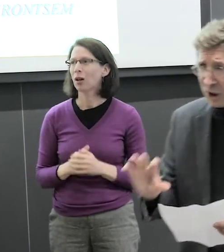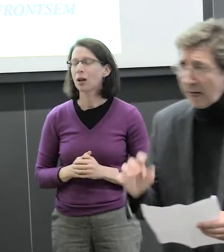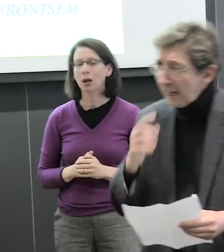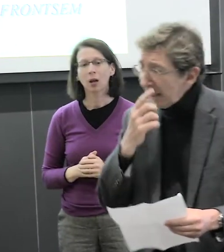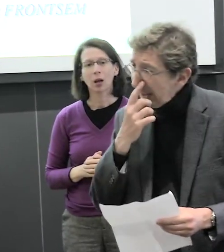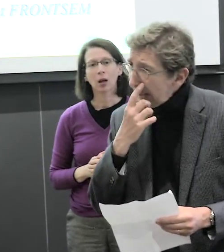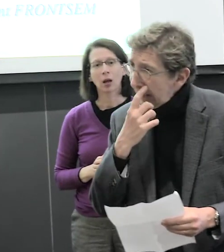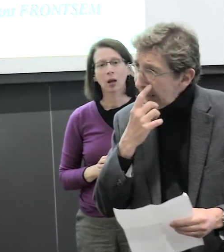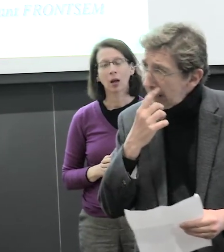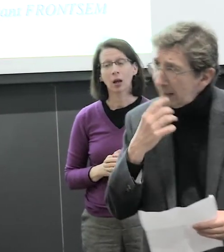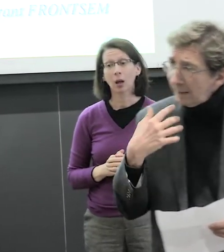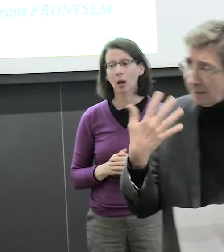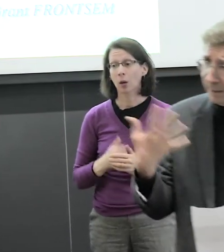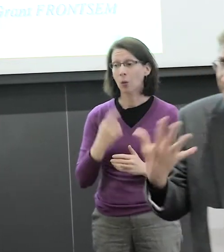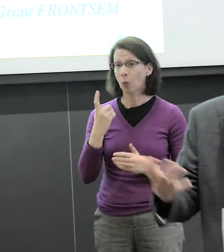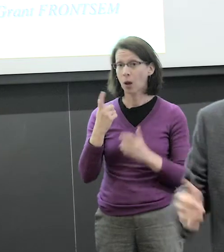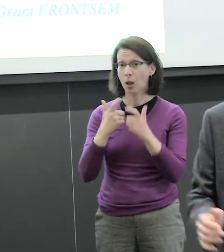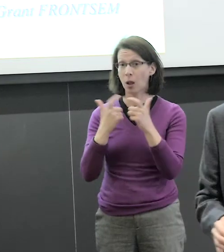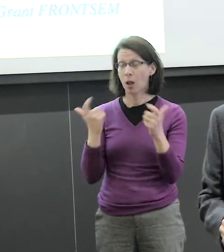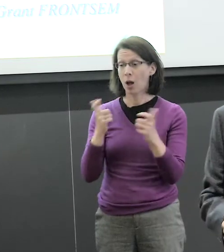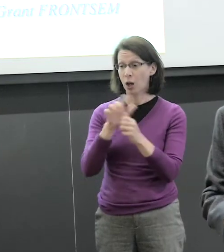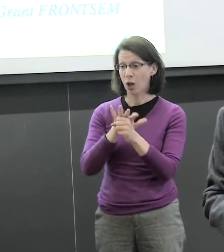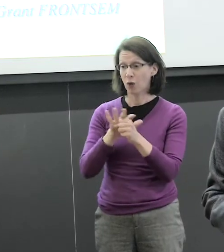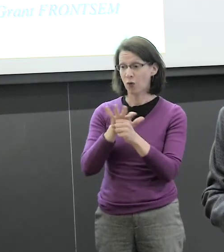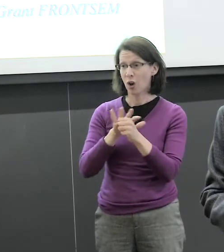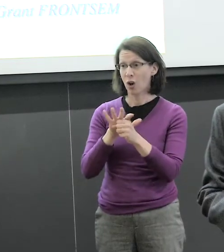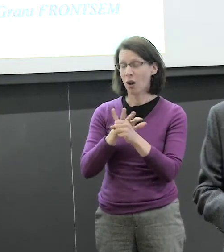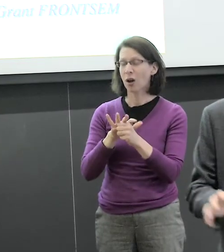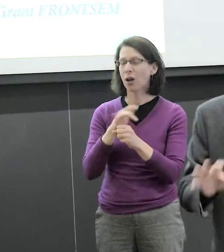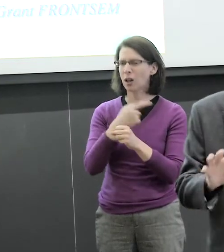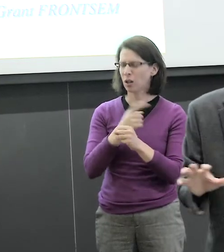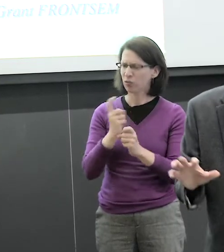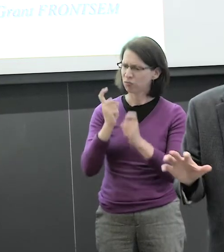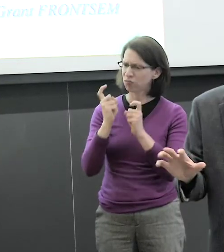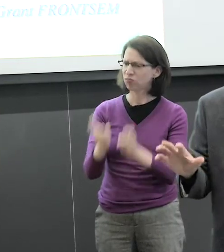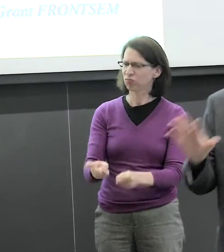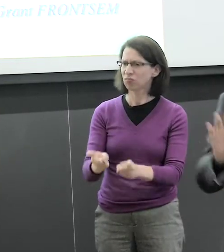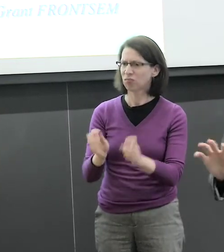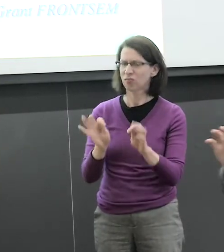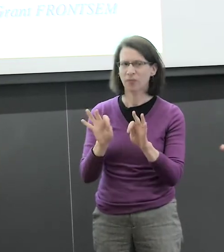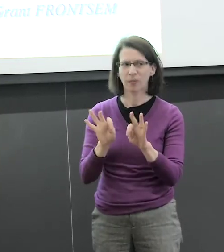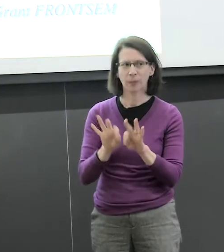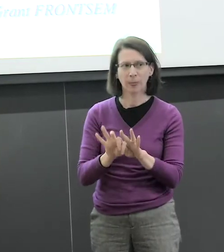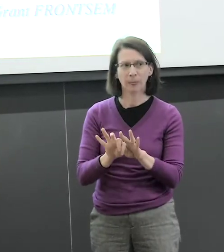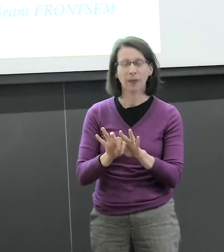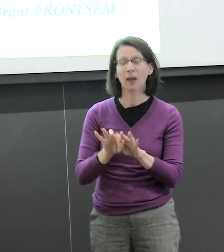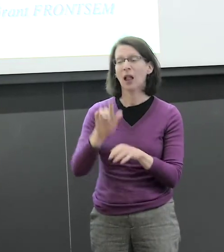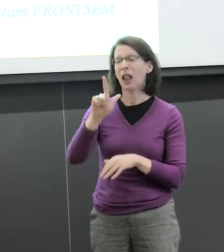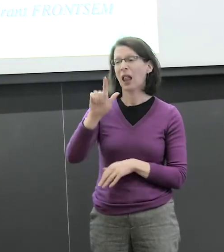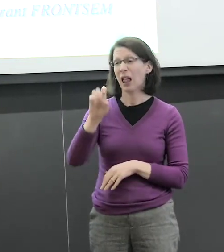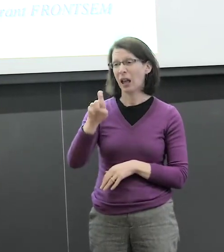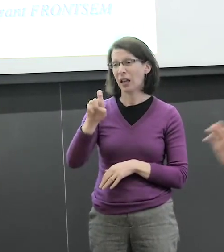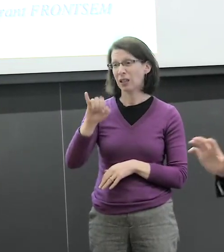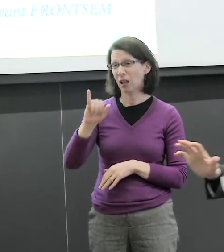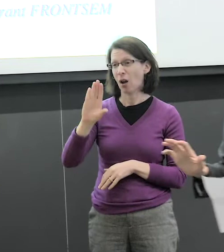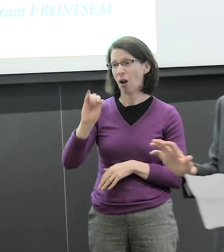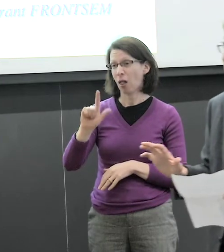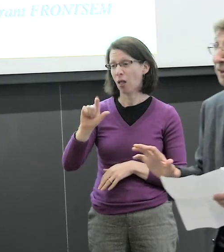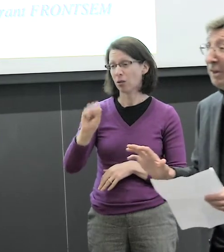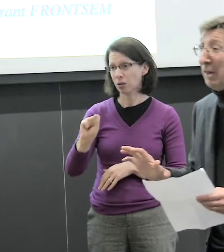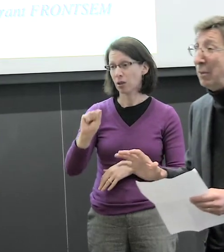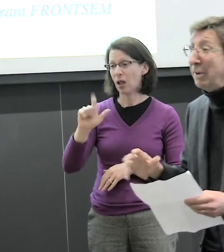A large area that he made important contributions to is the area of indexicals and indexical